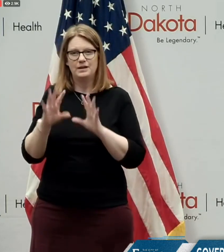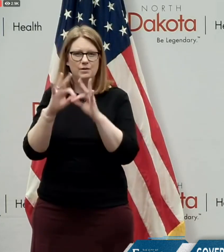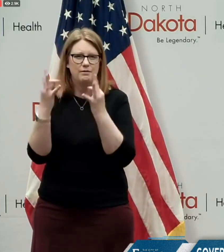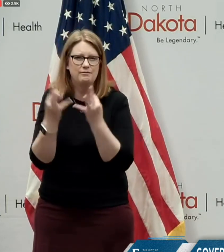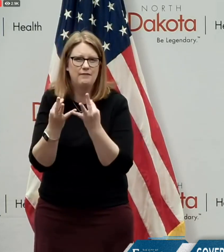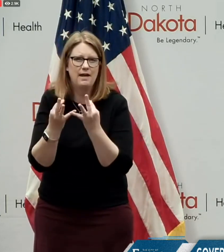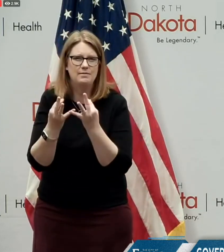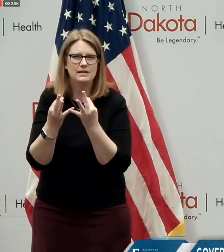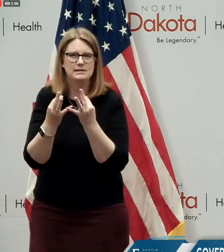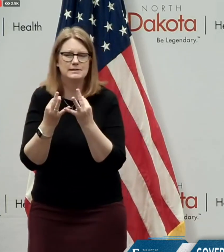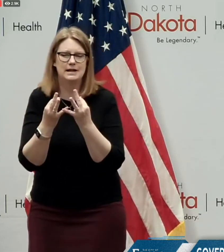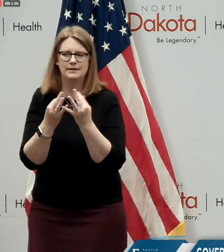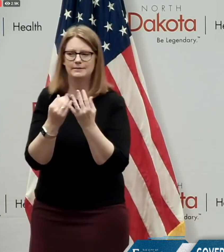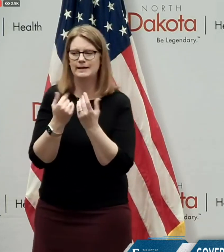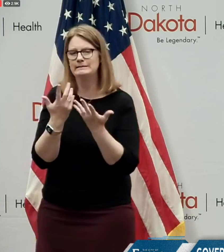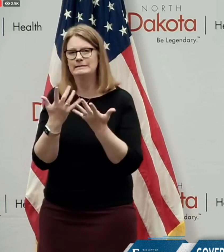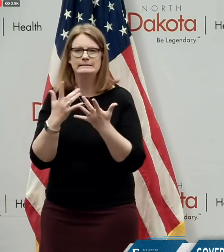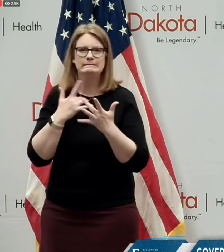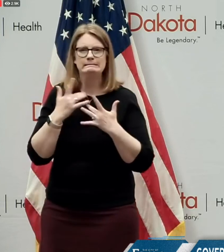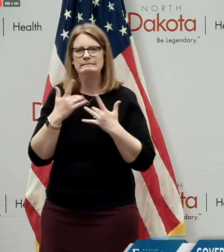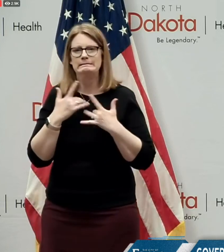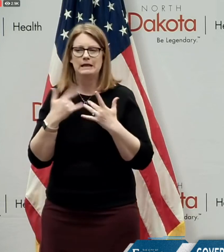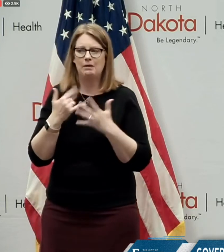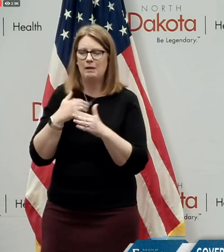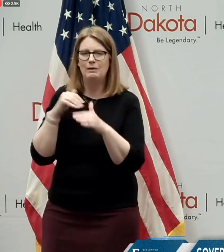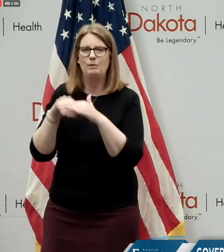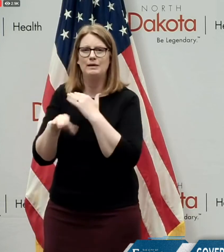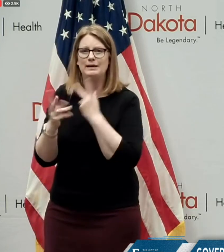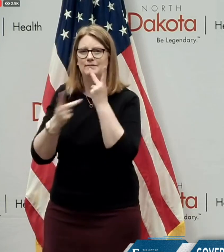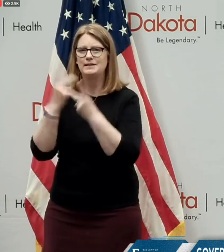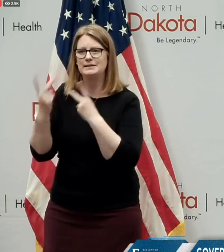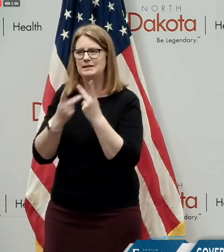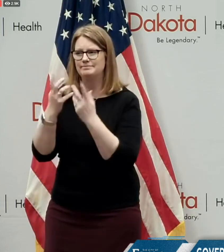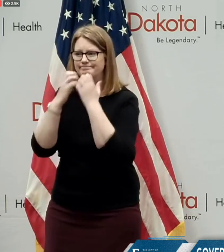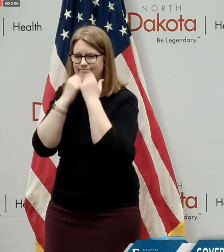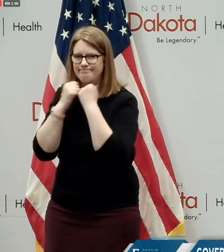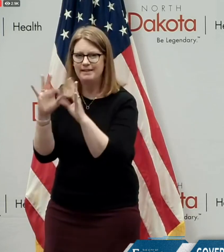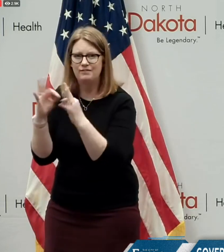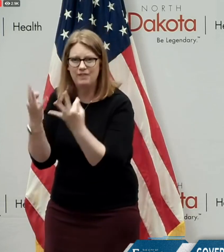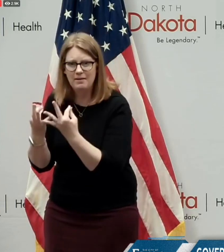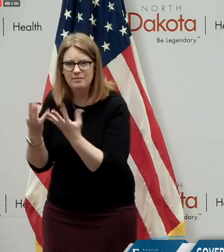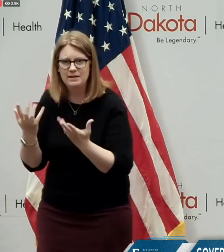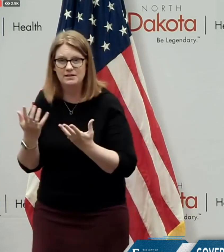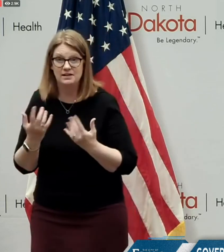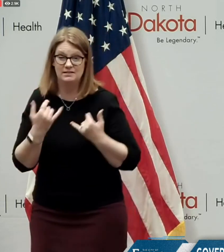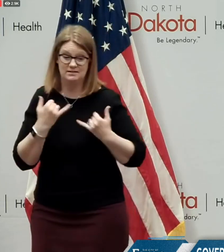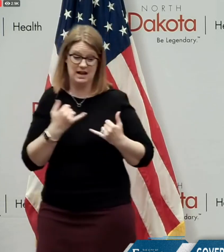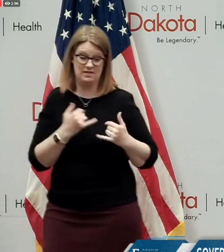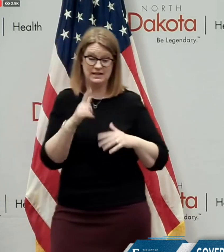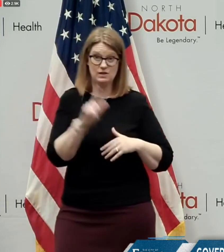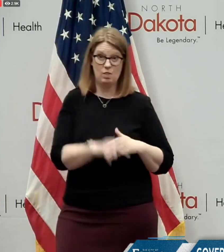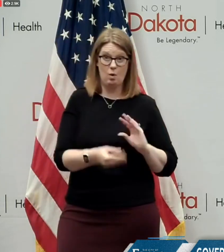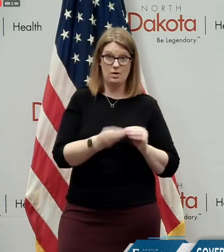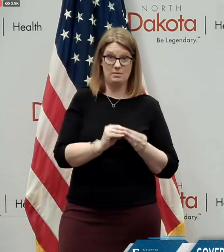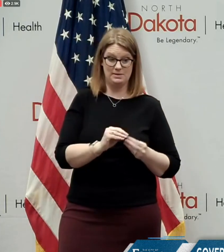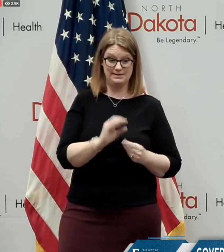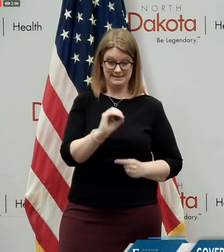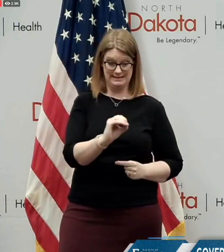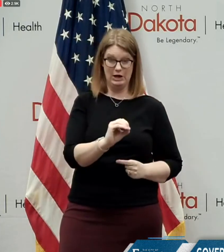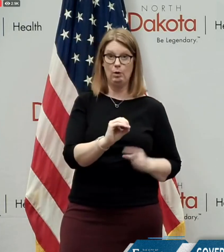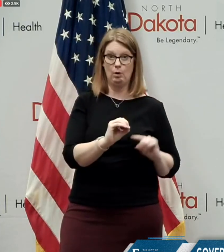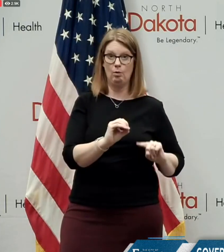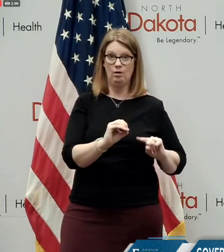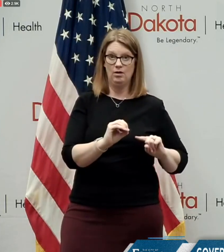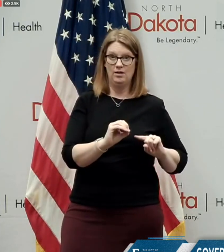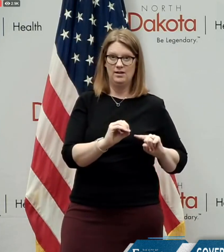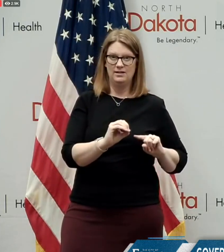about reconnecting with their family members, because again, these low numbers and getting to 0, if you will, is part of what